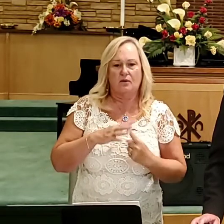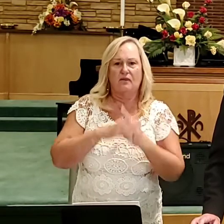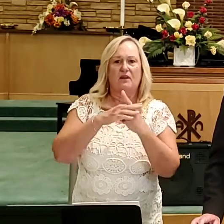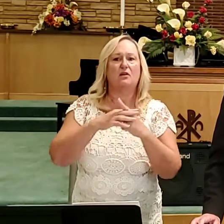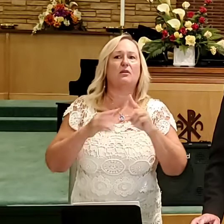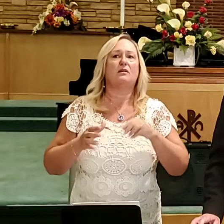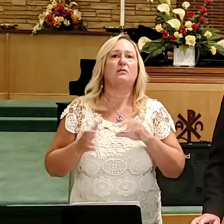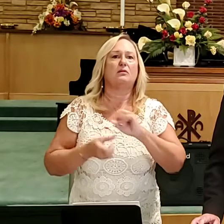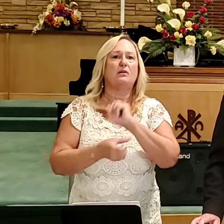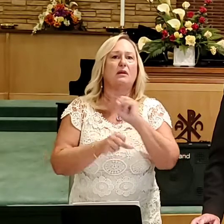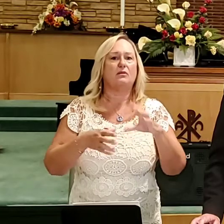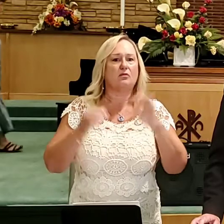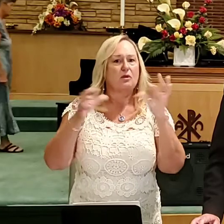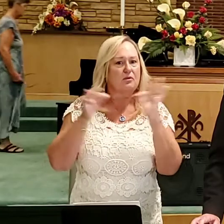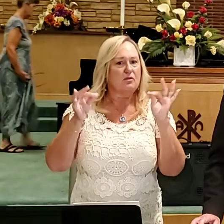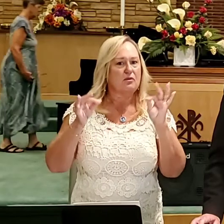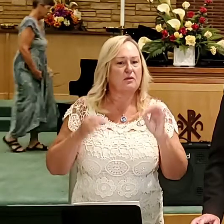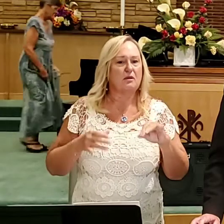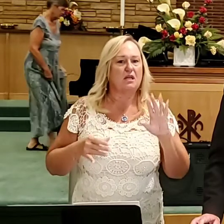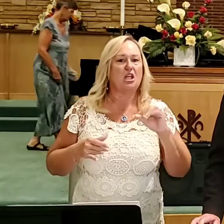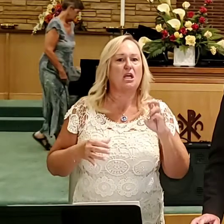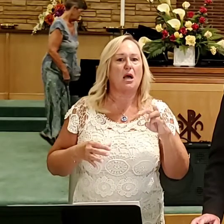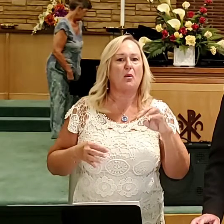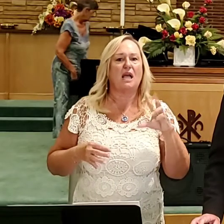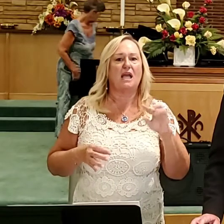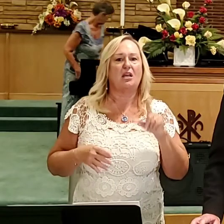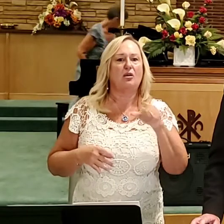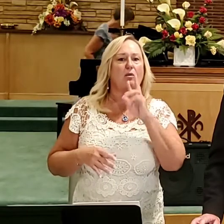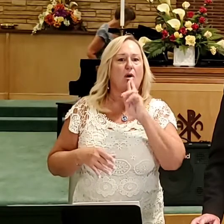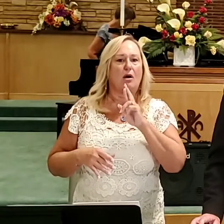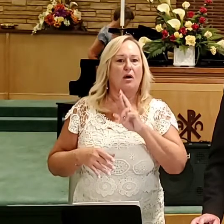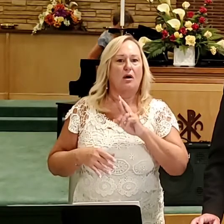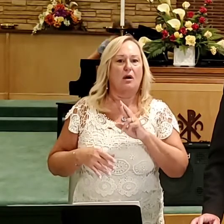Scripture. Yahweh, you are.